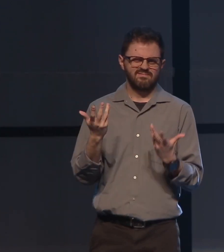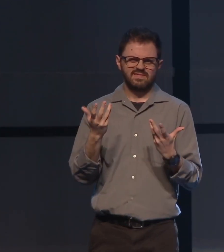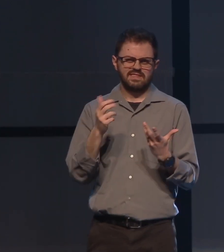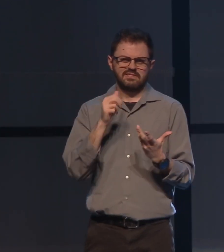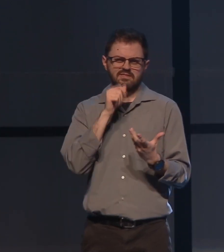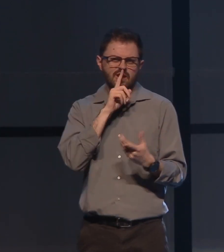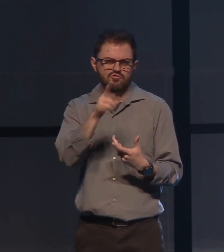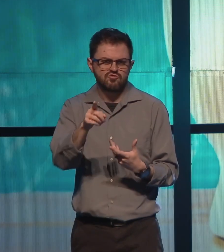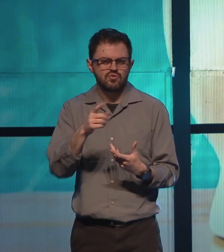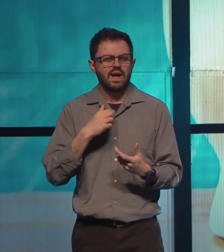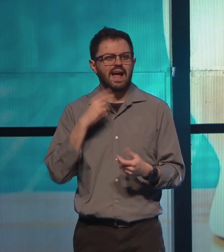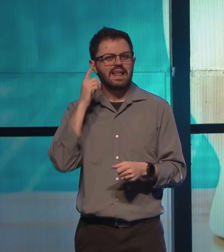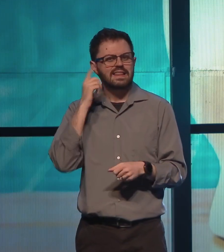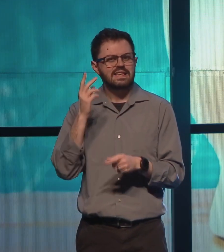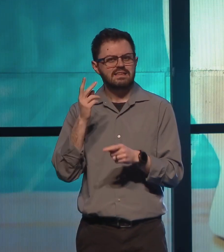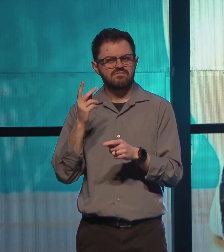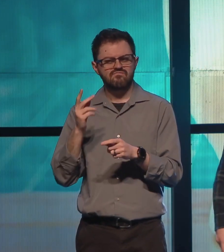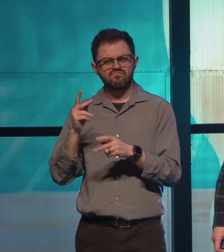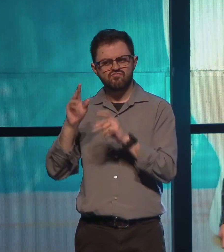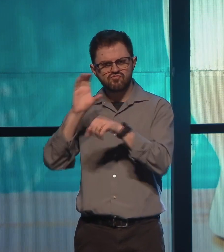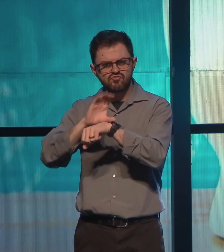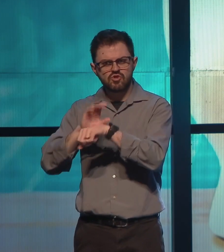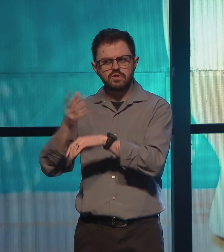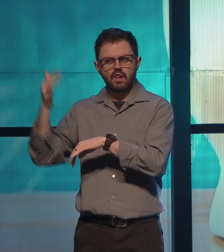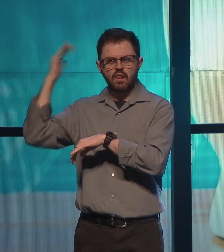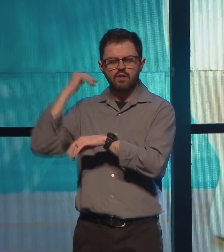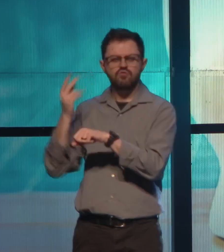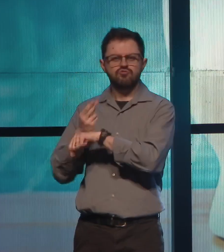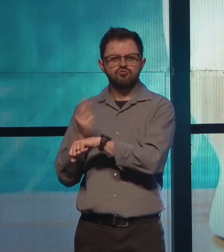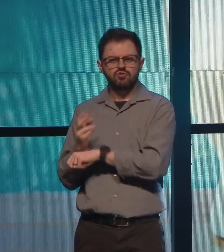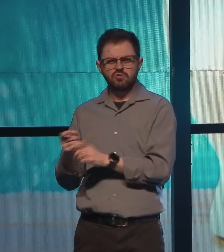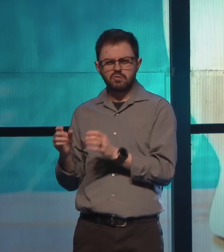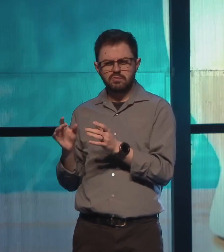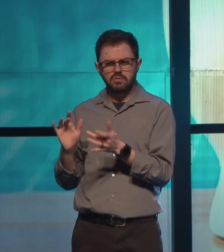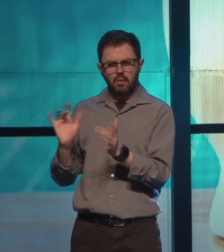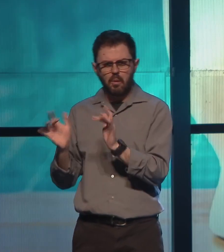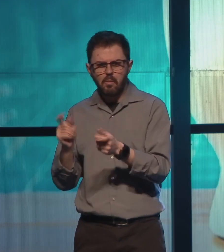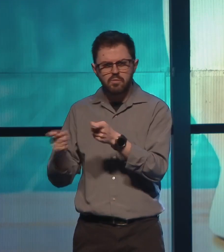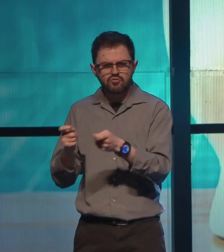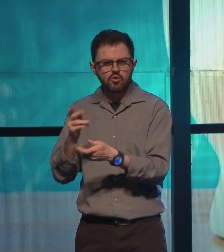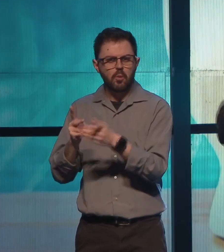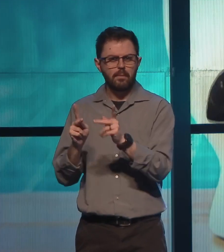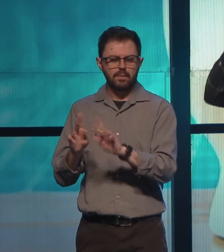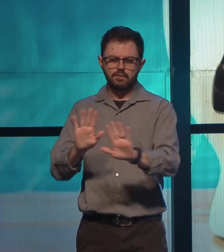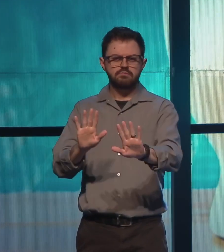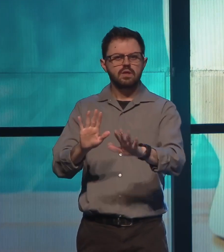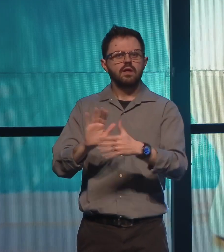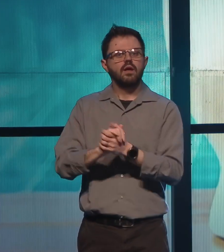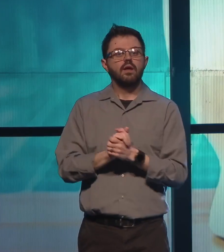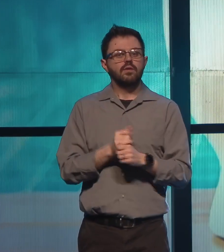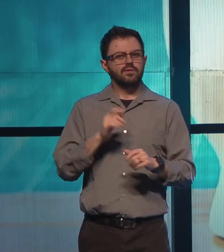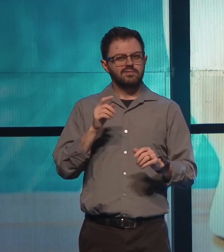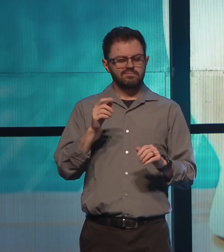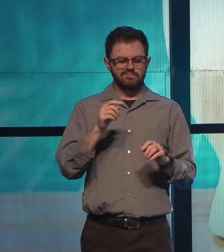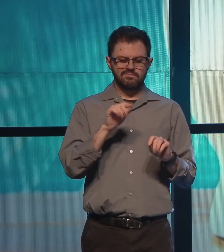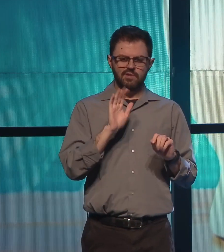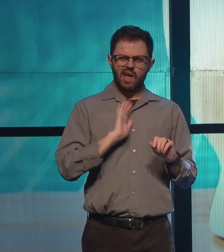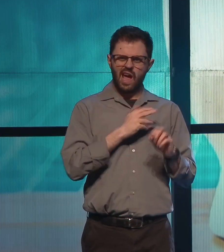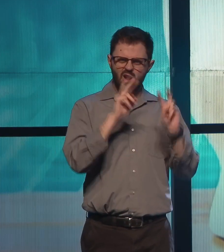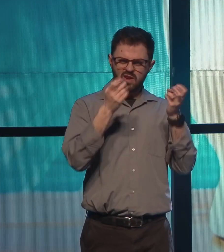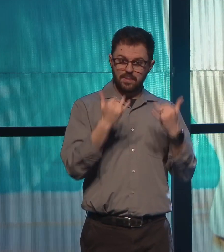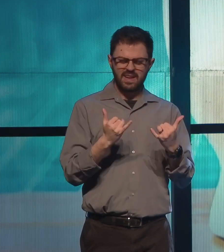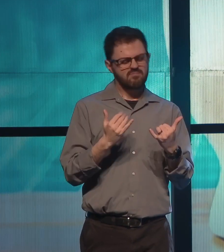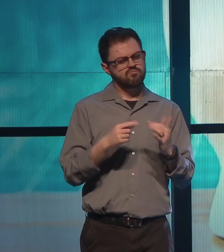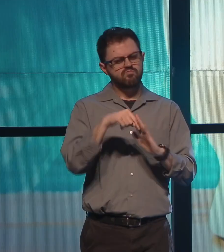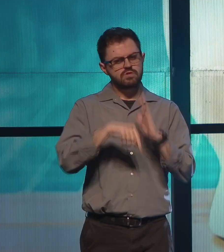to manipulate people, all that good stuff. Today is about something much deeper, okay? So everybody can relax and we can enjoy